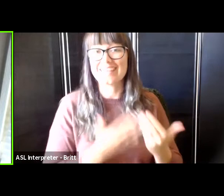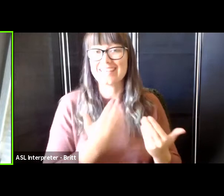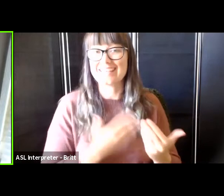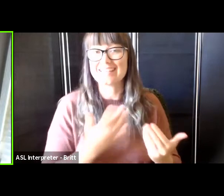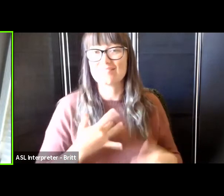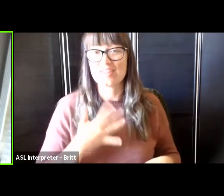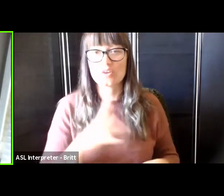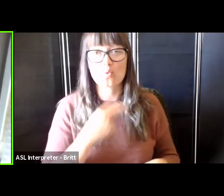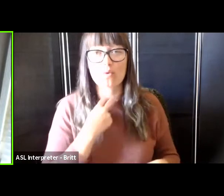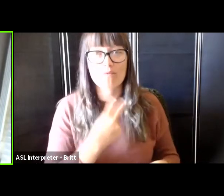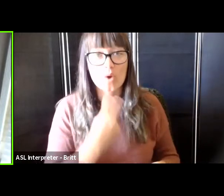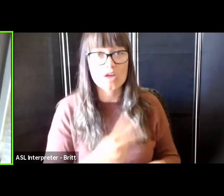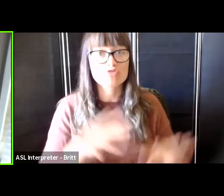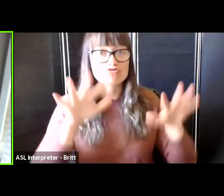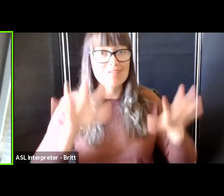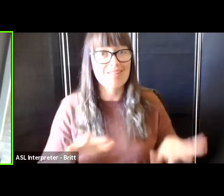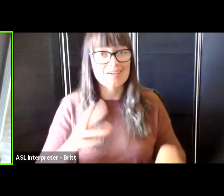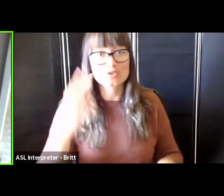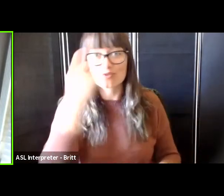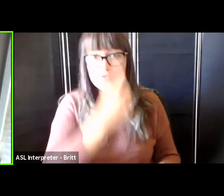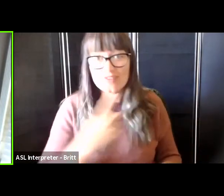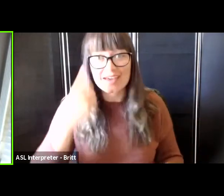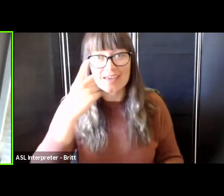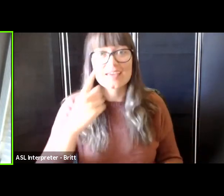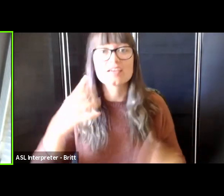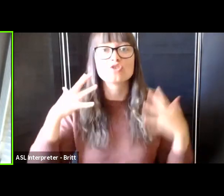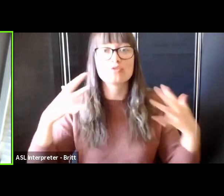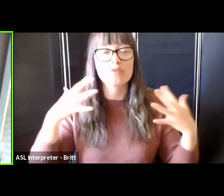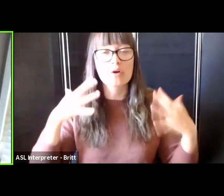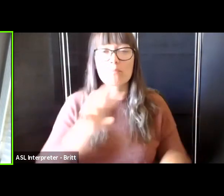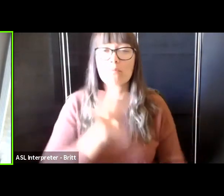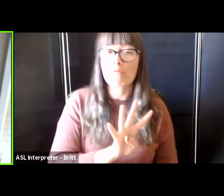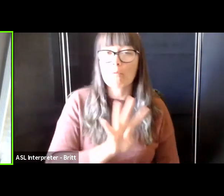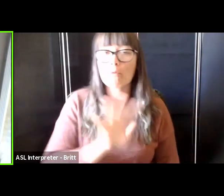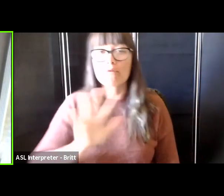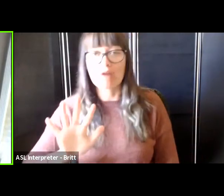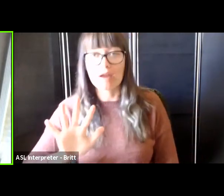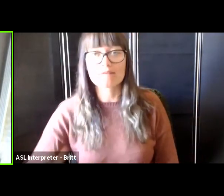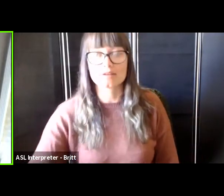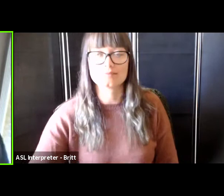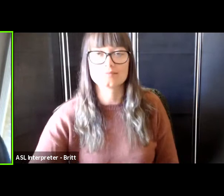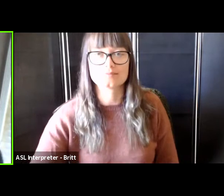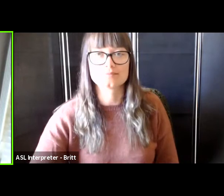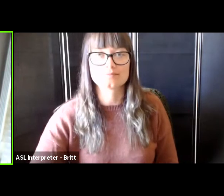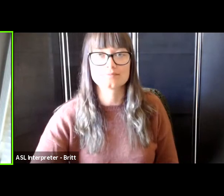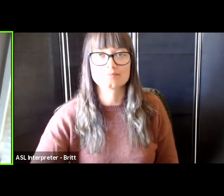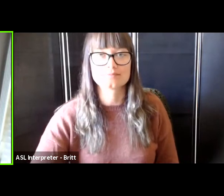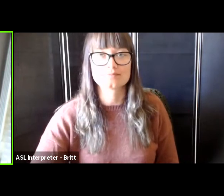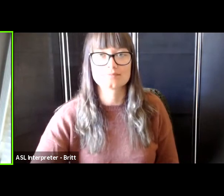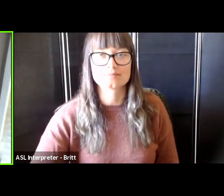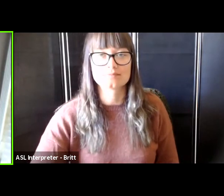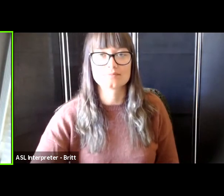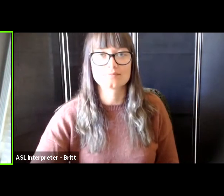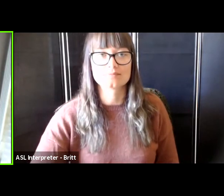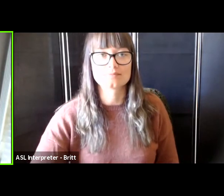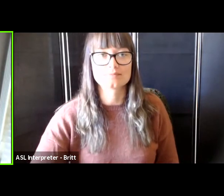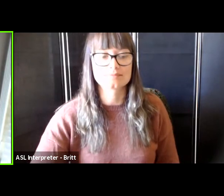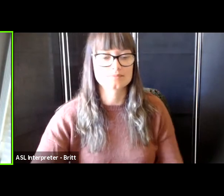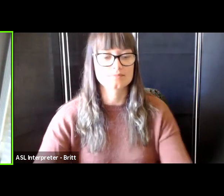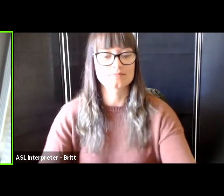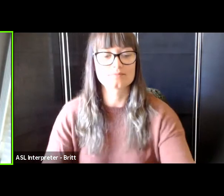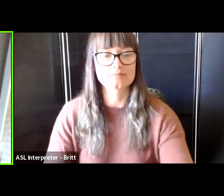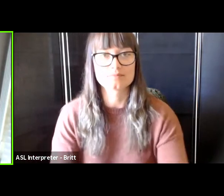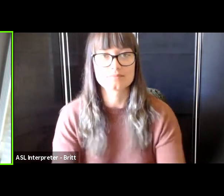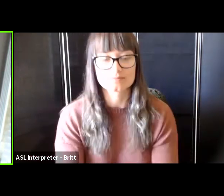voice. Relax your face. Your volume is at a 4 or 5. Do not push. So you're going to say,